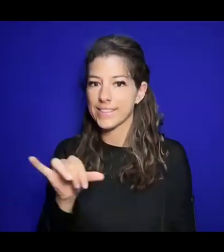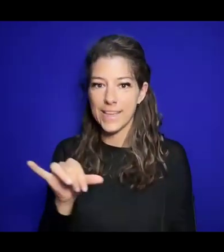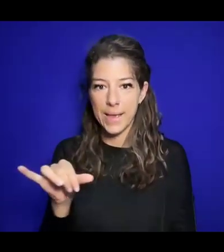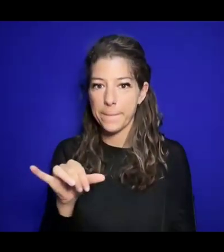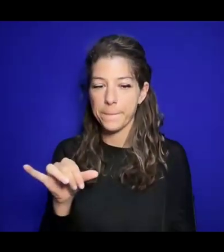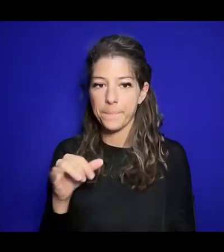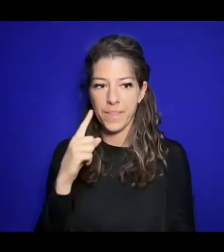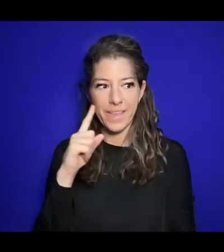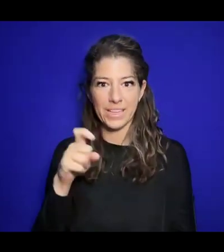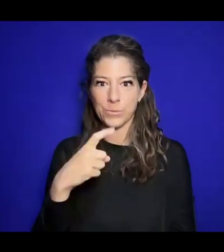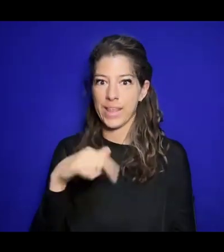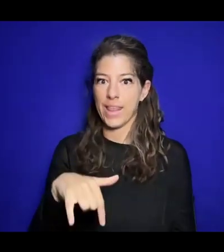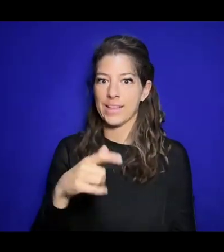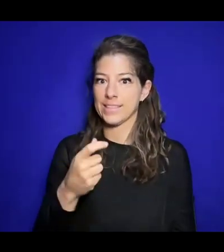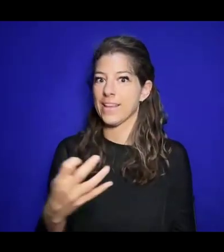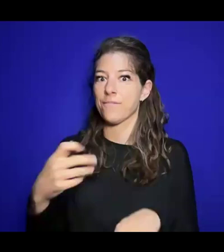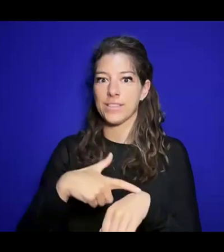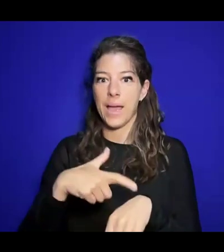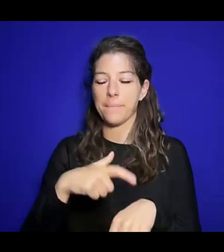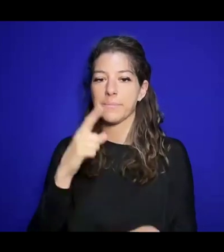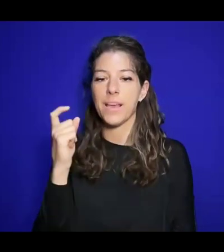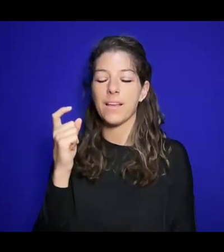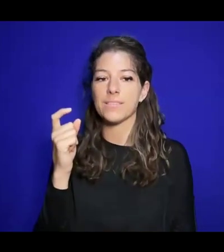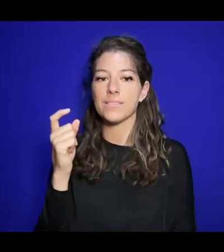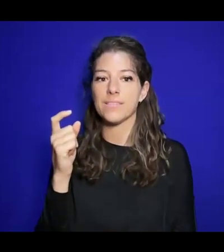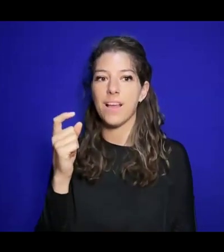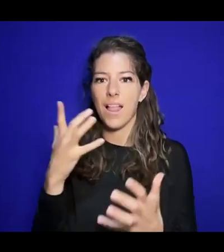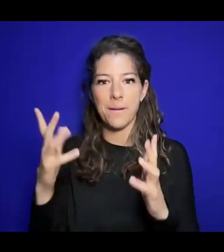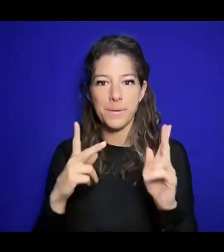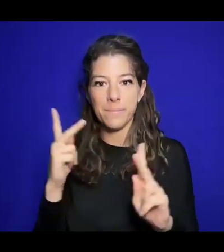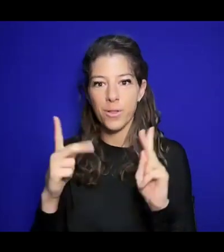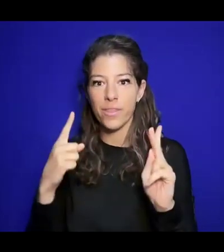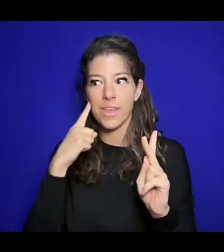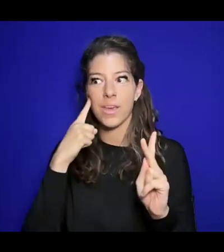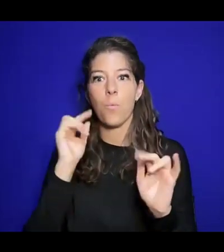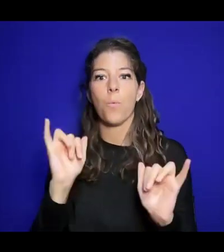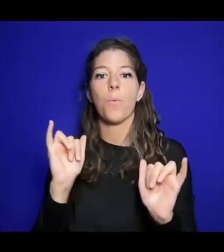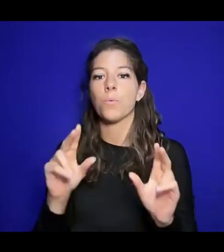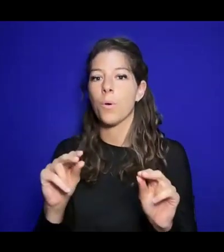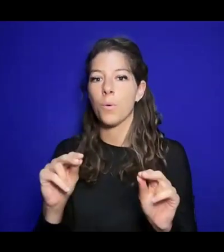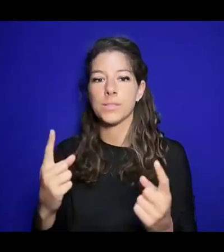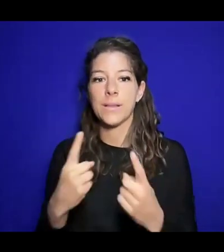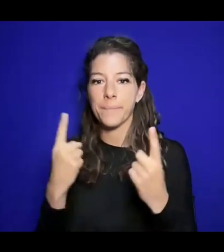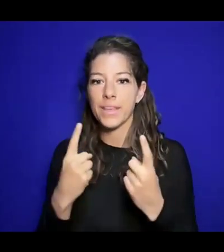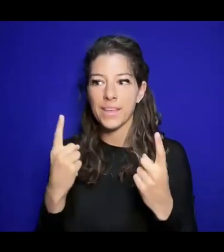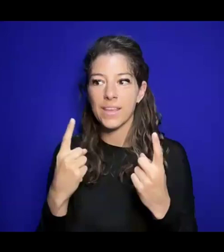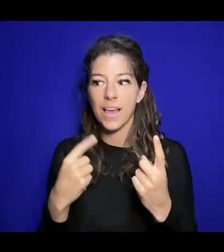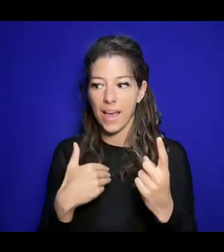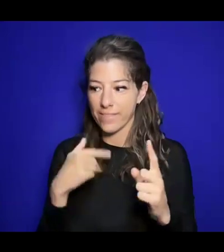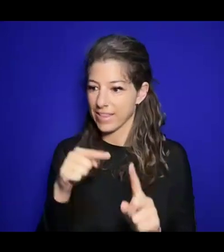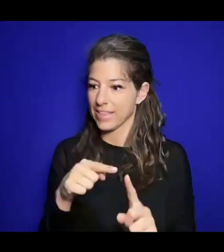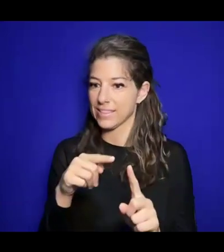I think I need to say that several times because a lot of people think, oh no, something, I have this,